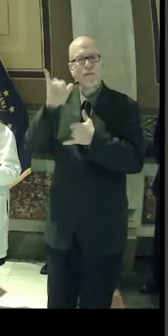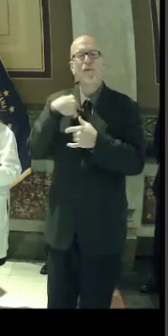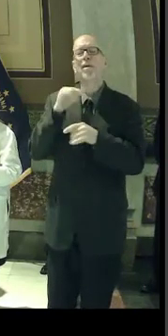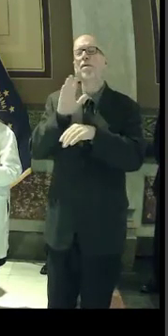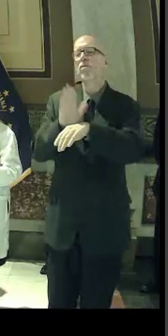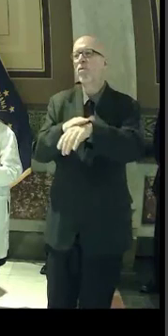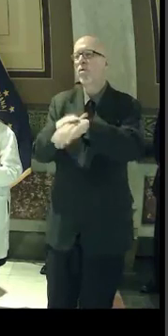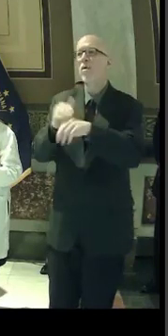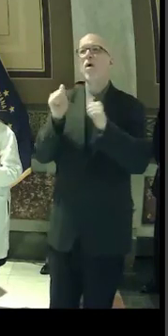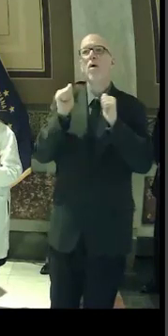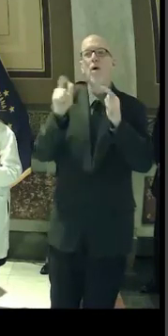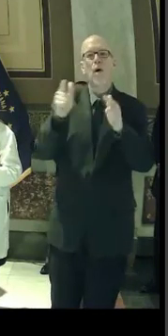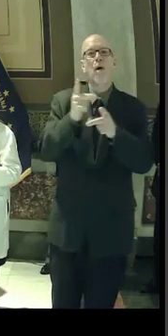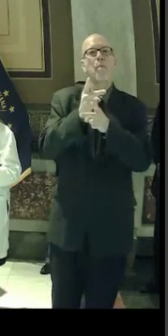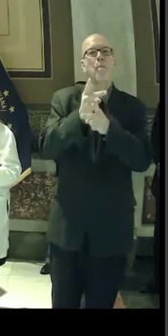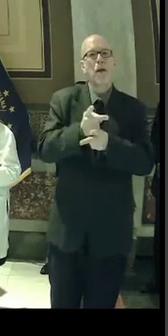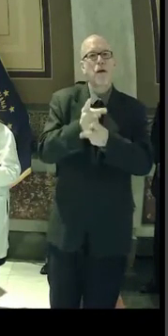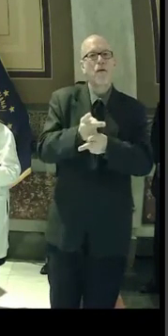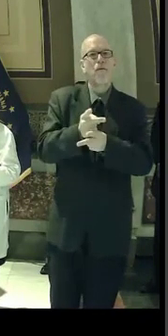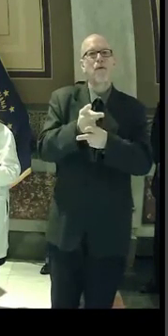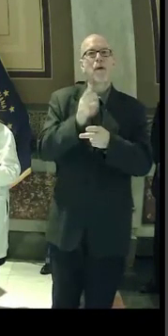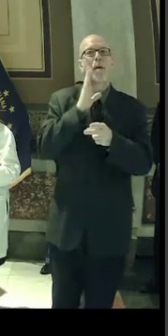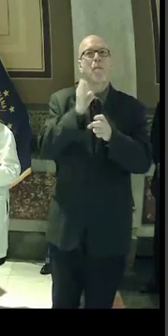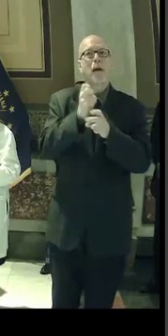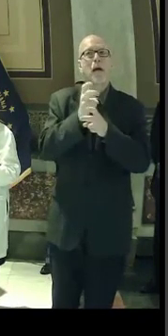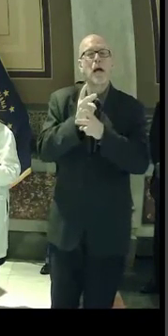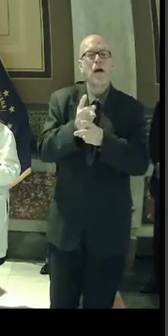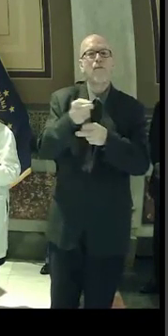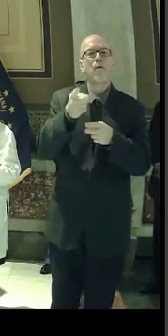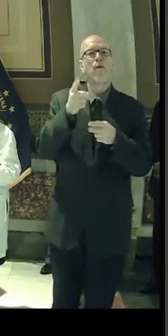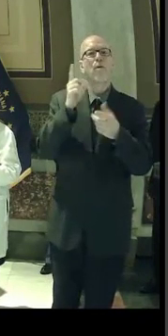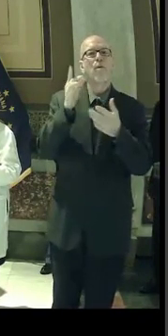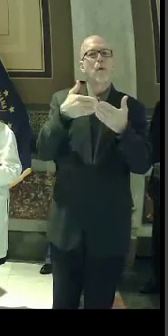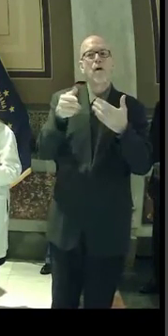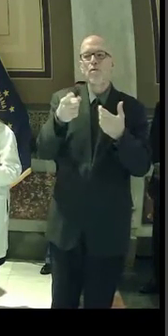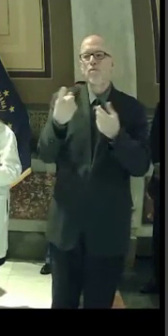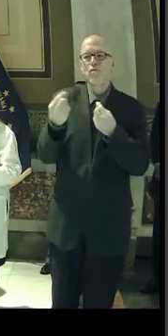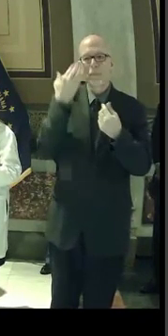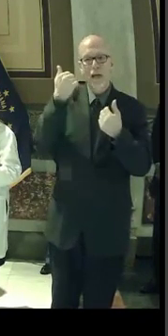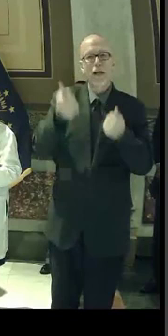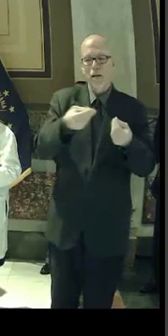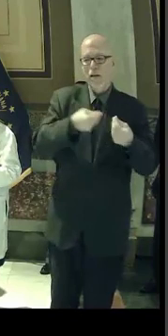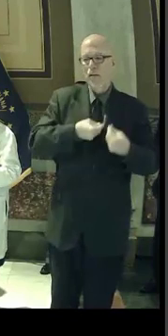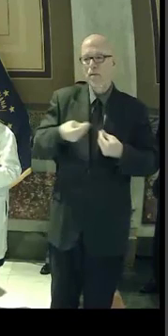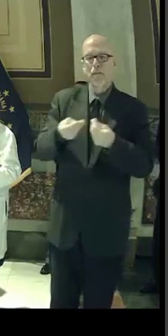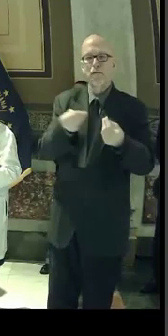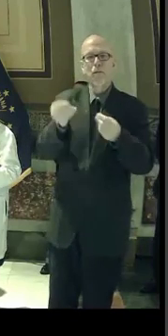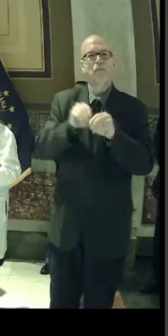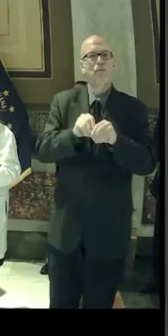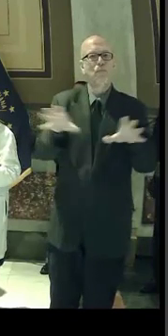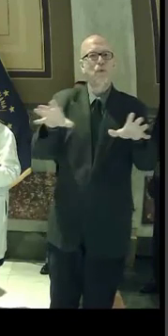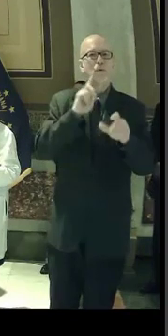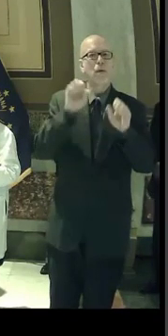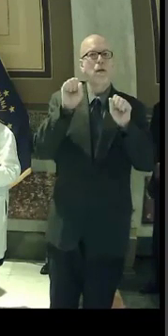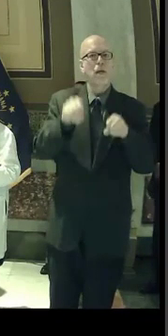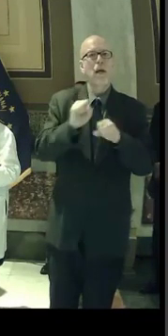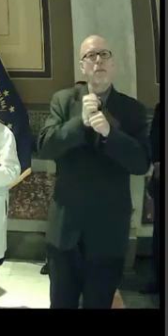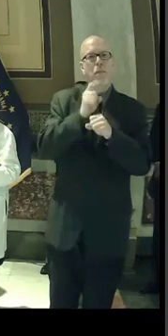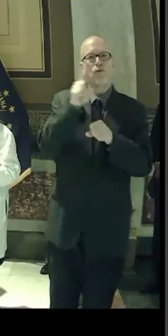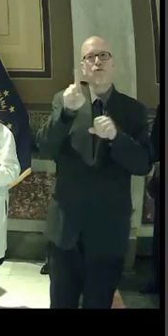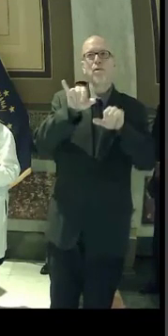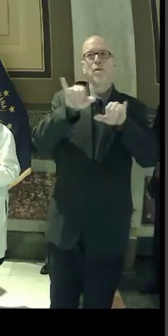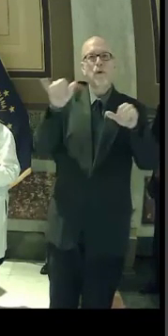careful, and if you could remain cautious and not interact with others, because we cannot afford to have healthcare workers quarantined or sidelined. We